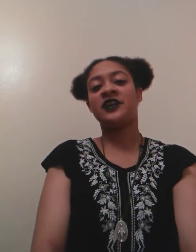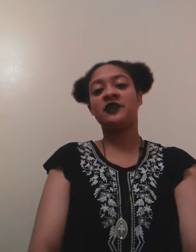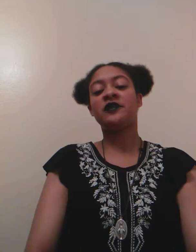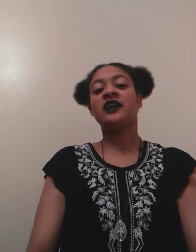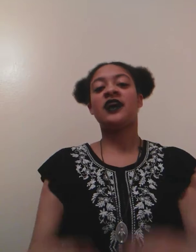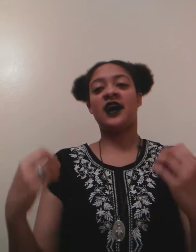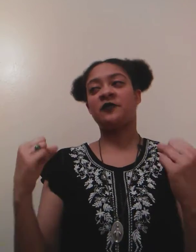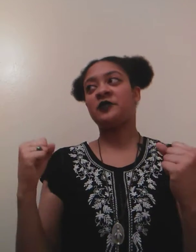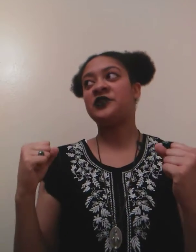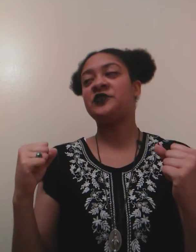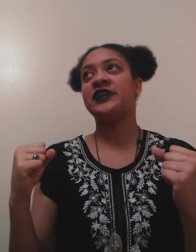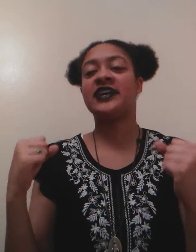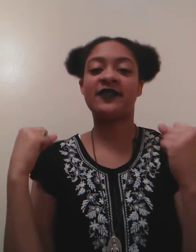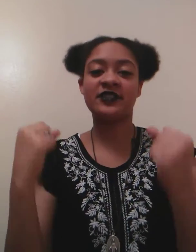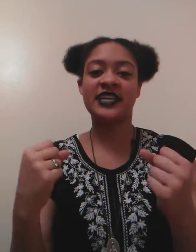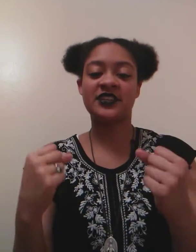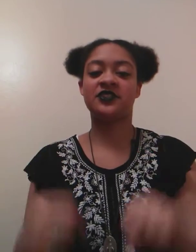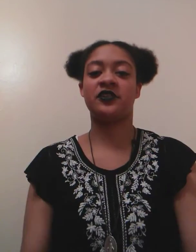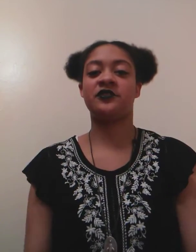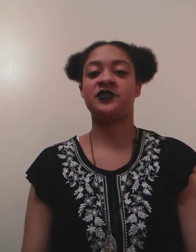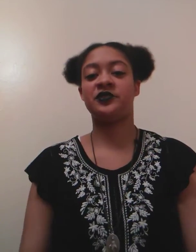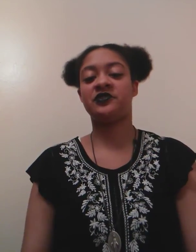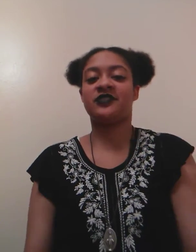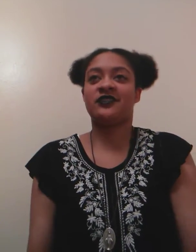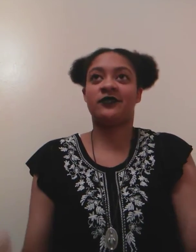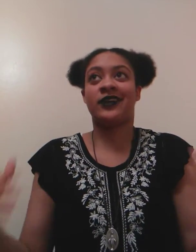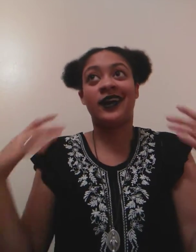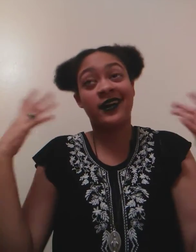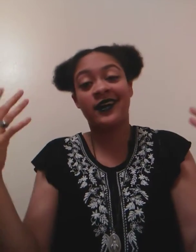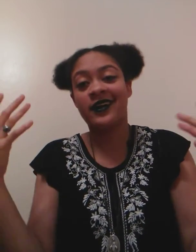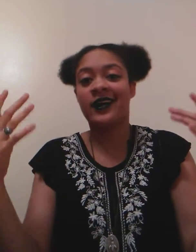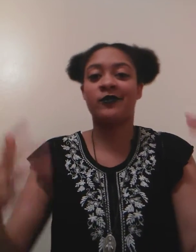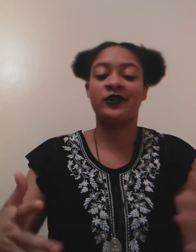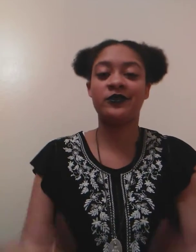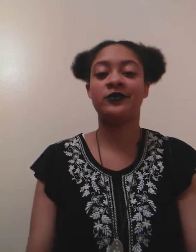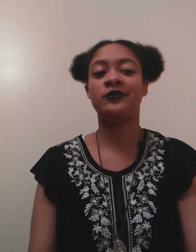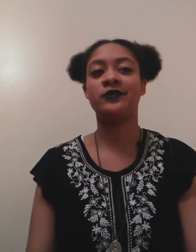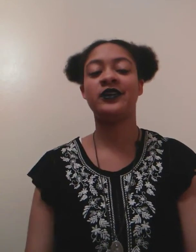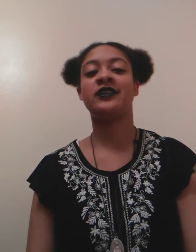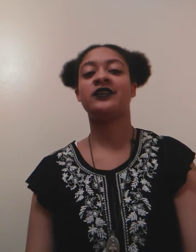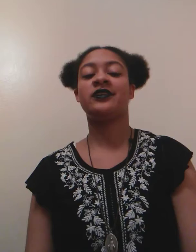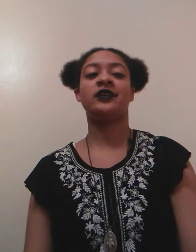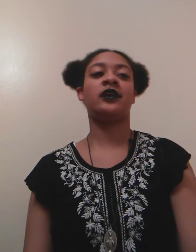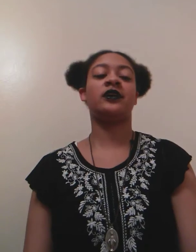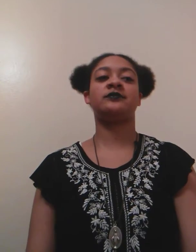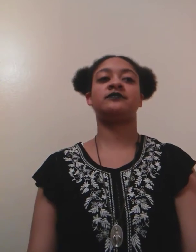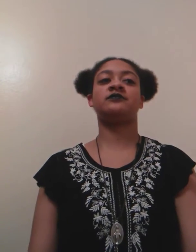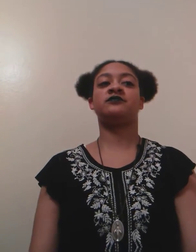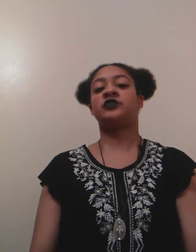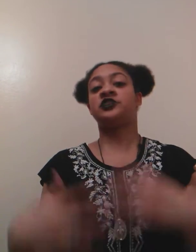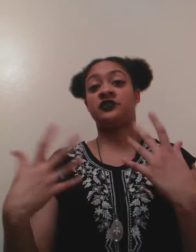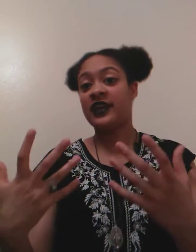video, I will be doing conversation starters. So you can say stuff like, hi, how are you? What's your